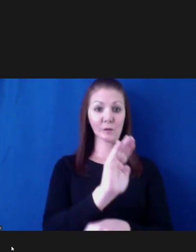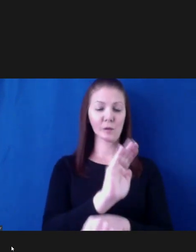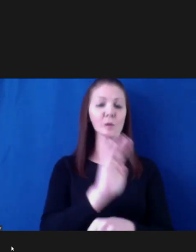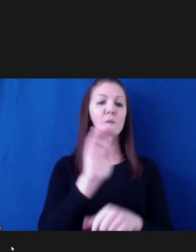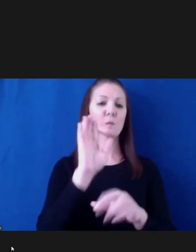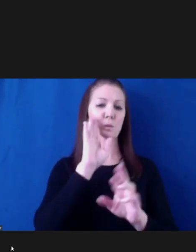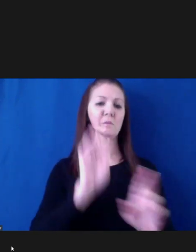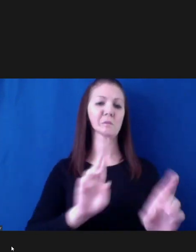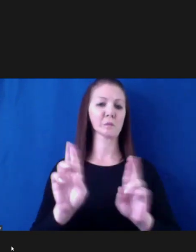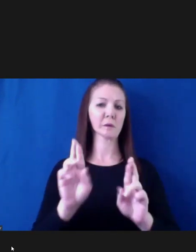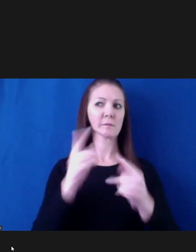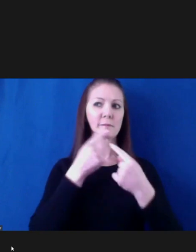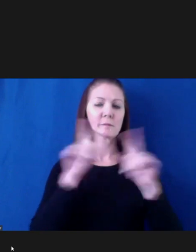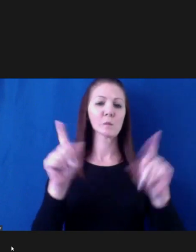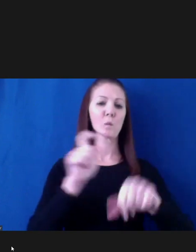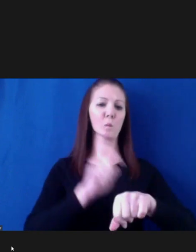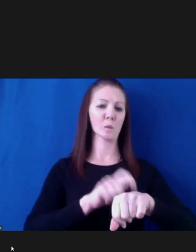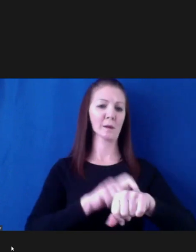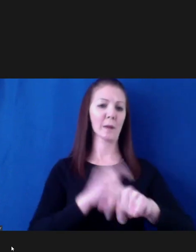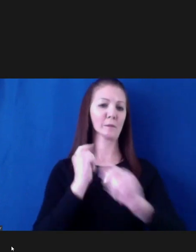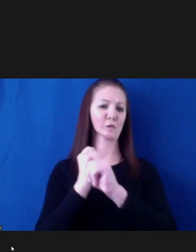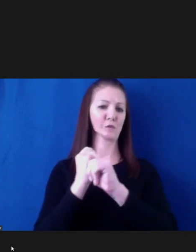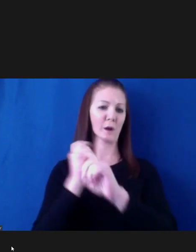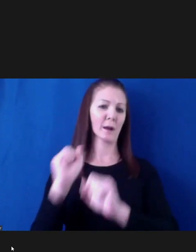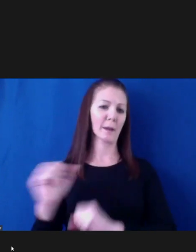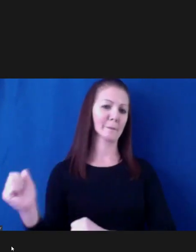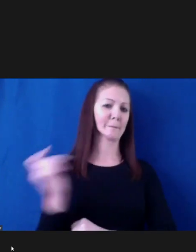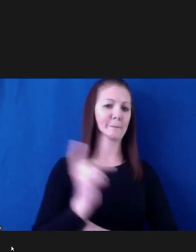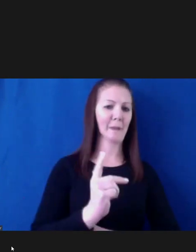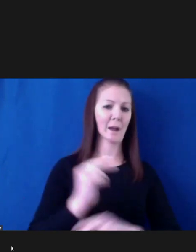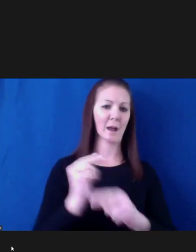the truck travel ban. Okay, thanks very much.